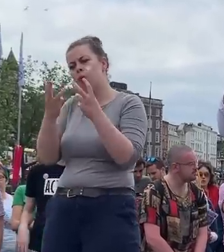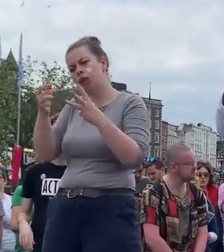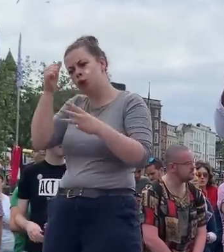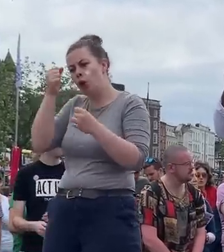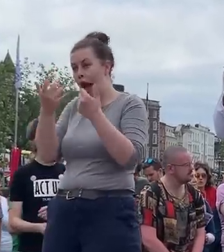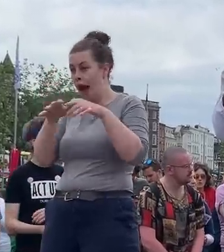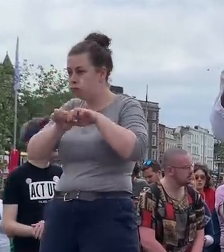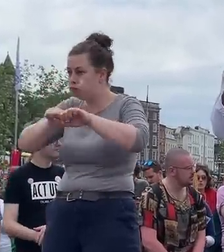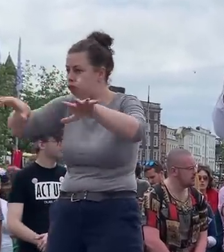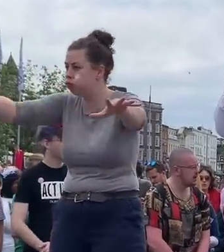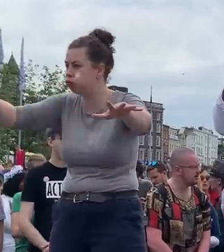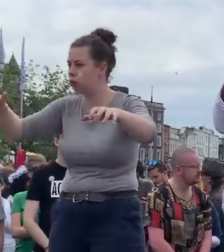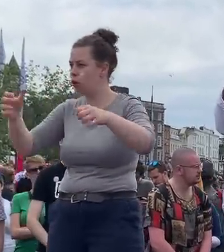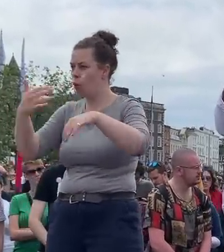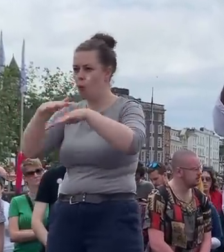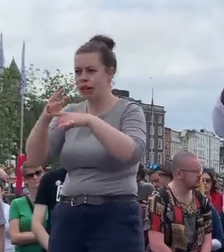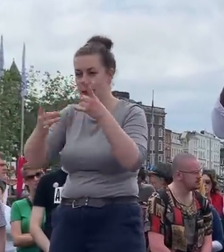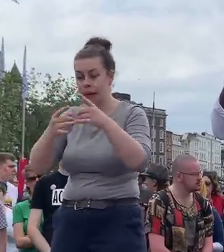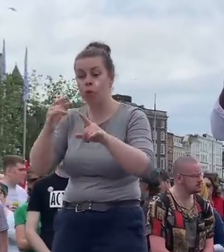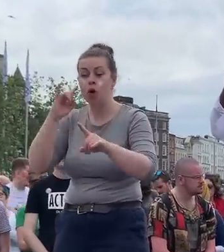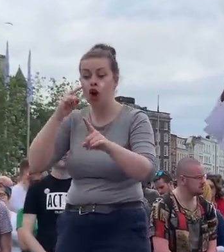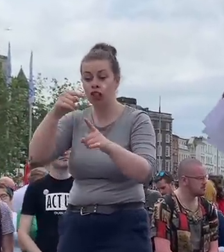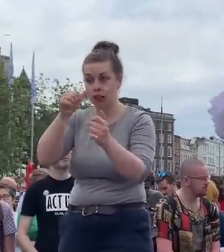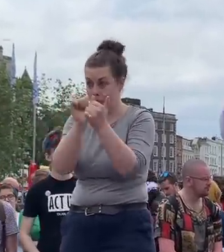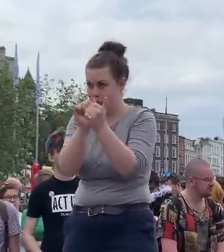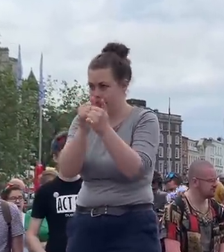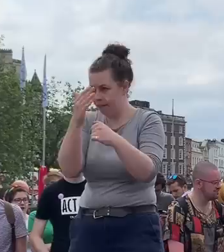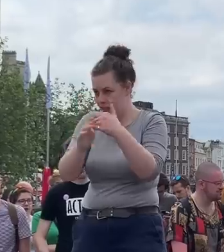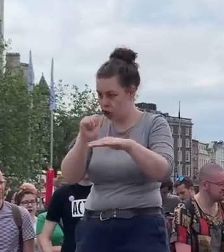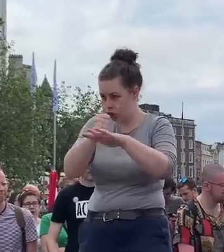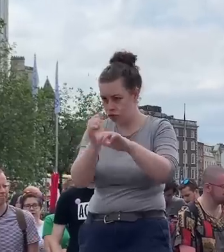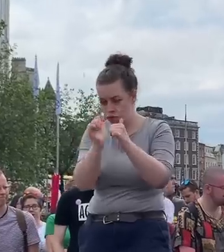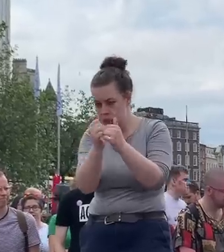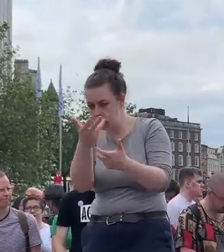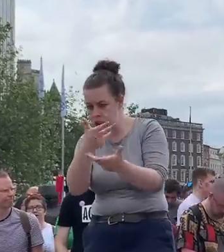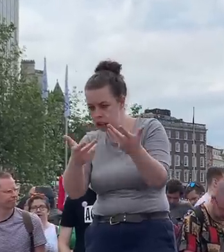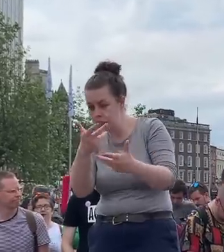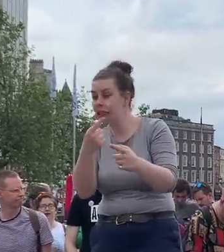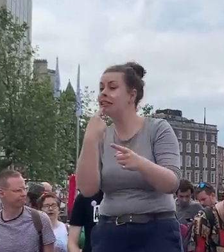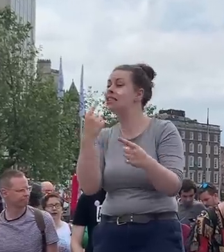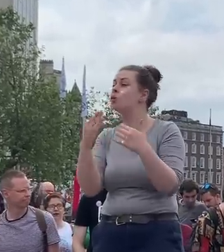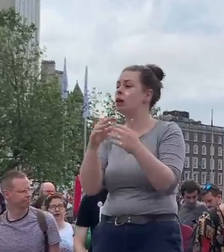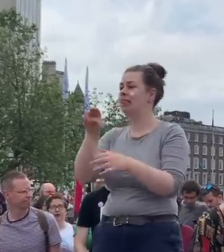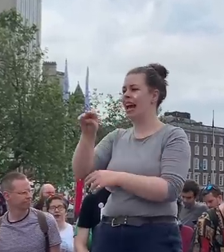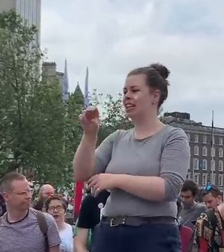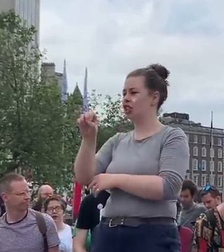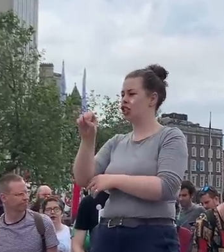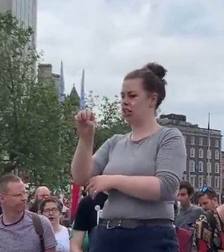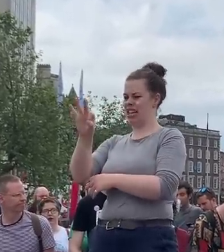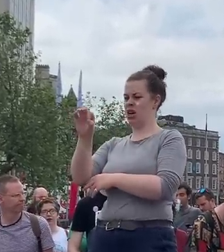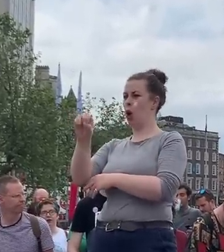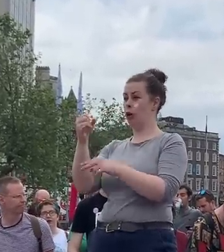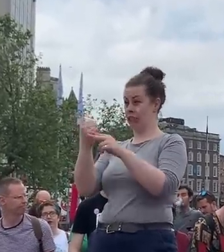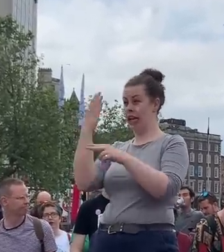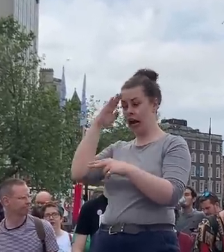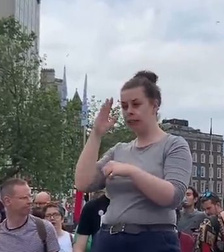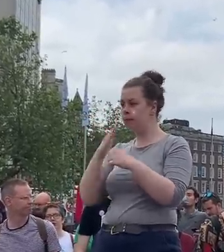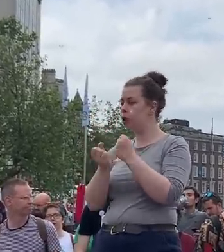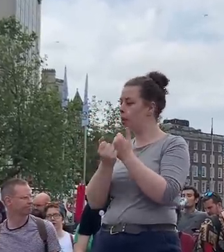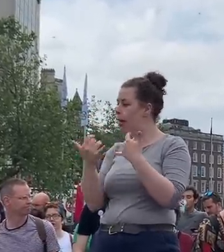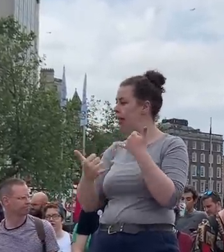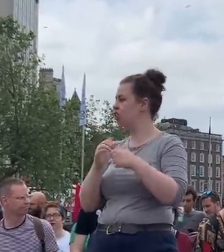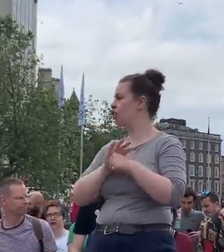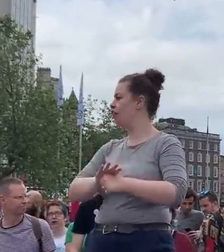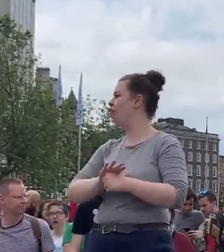problem was in the center, and we had that meeting. And so, apparently, NGOs in Ireland have been doing that for a long time, for